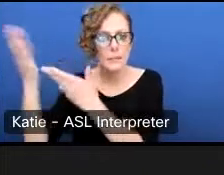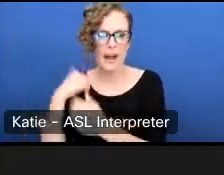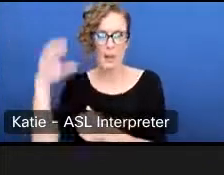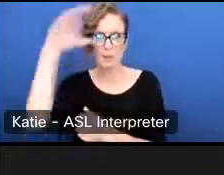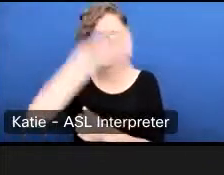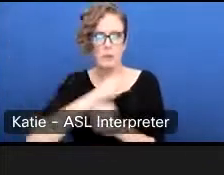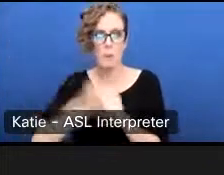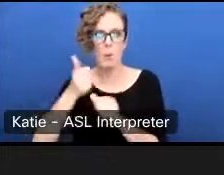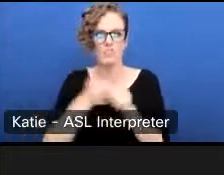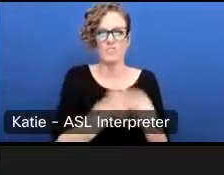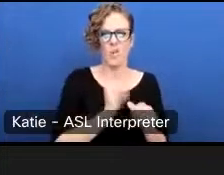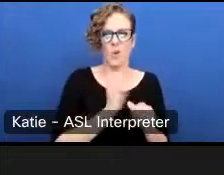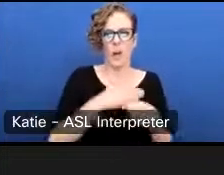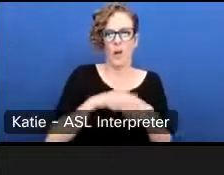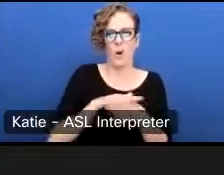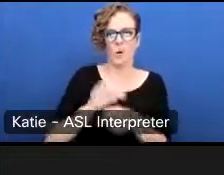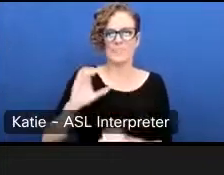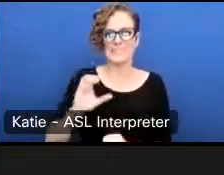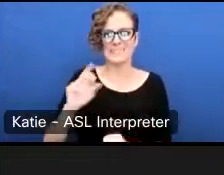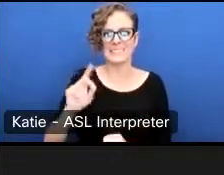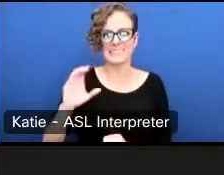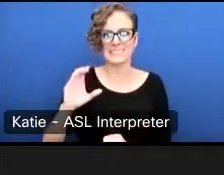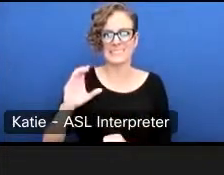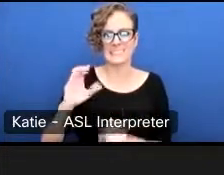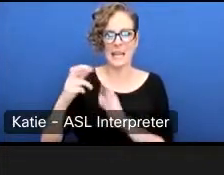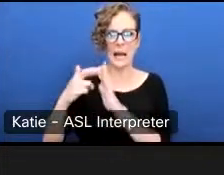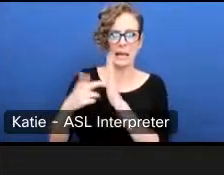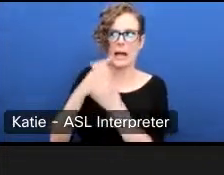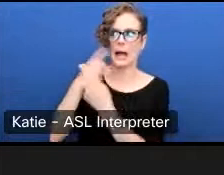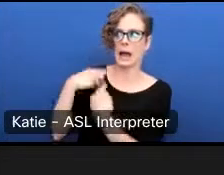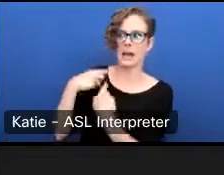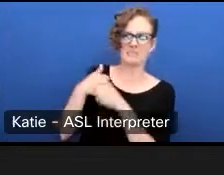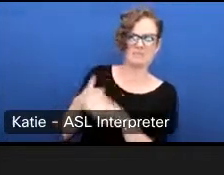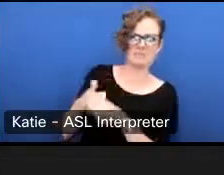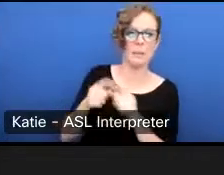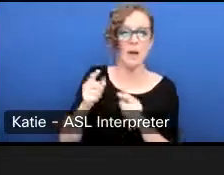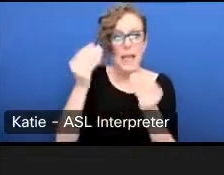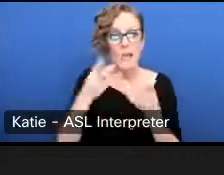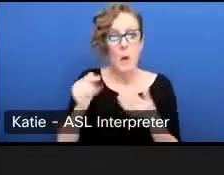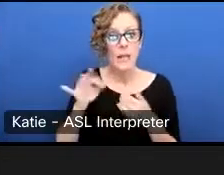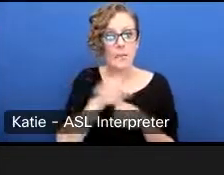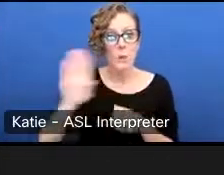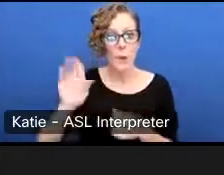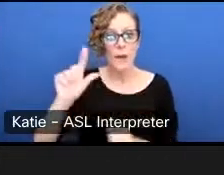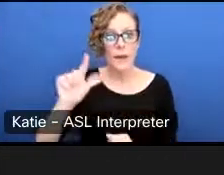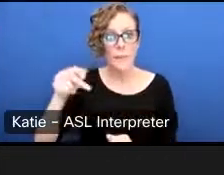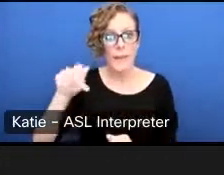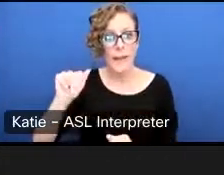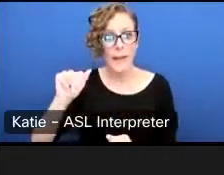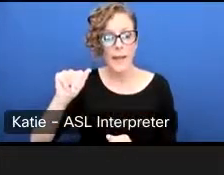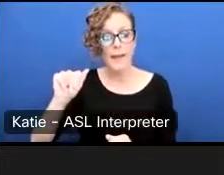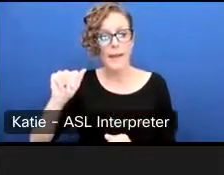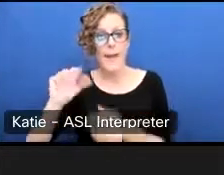to follow our local CDC guidelines, but please feel free to let us know if you've heard anything from your LPA specific